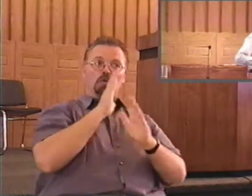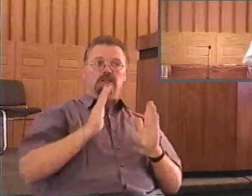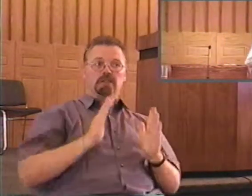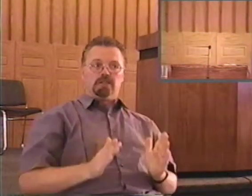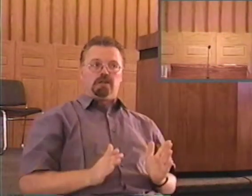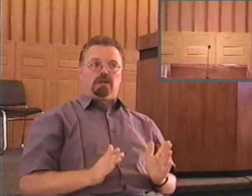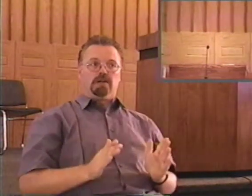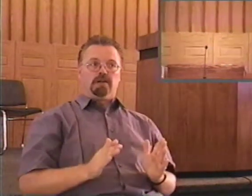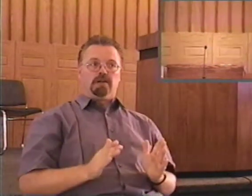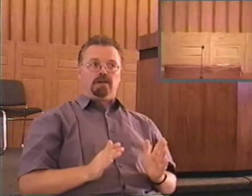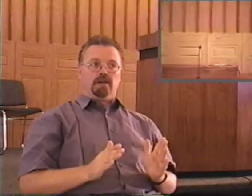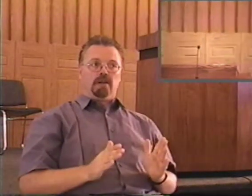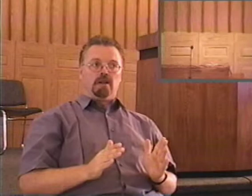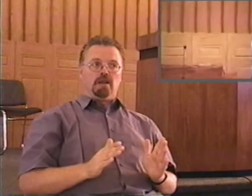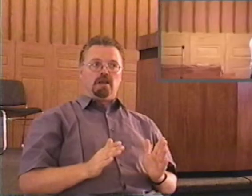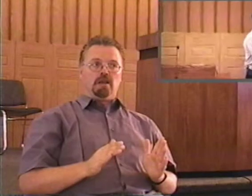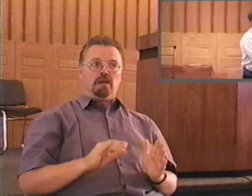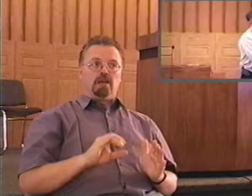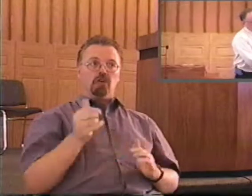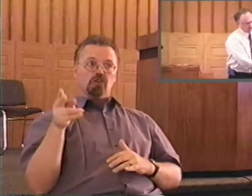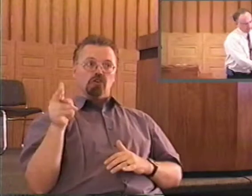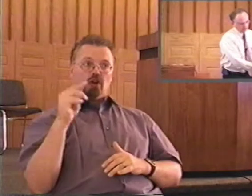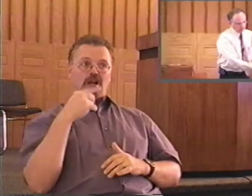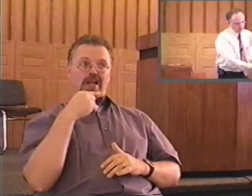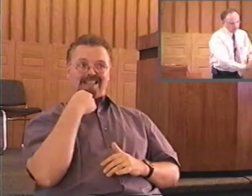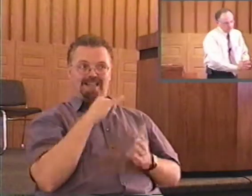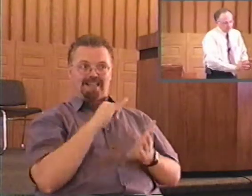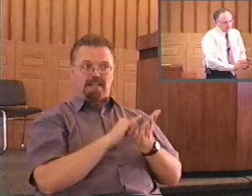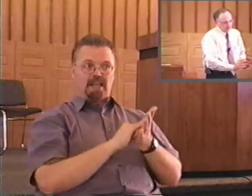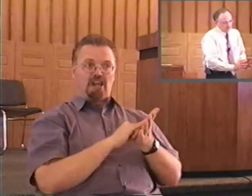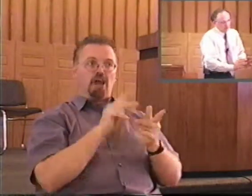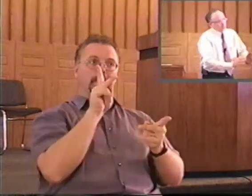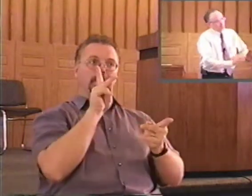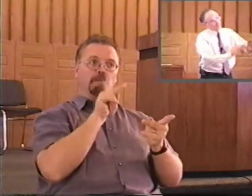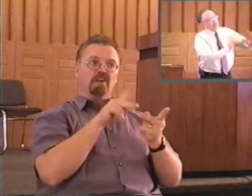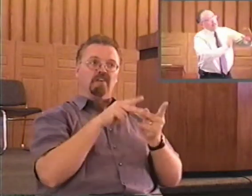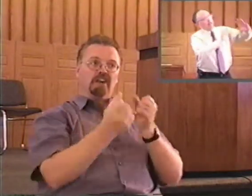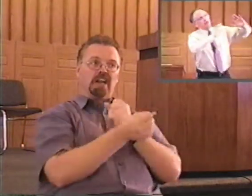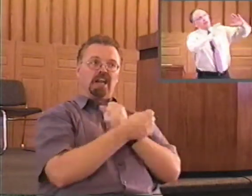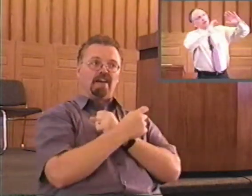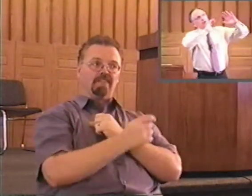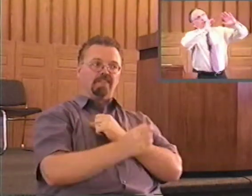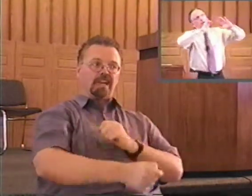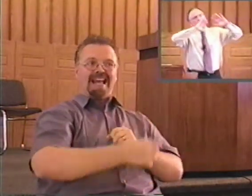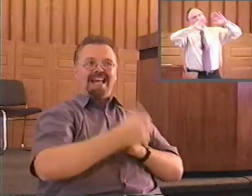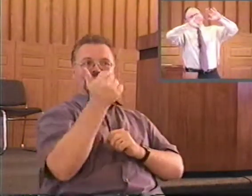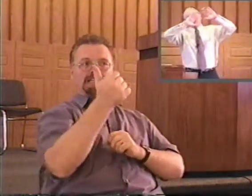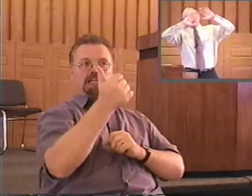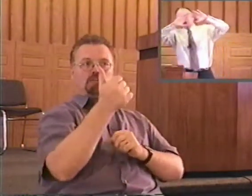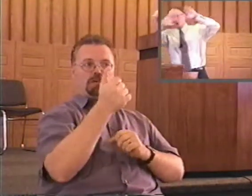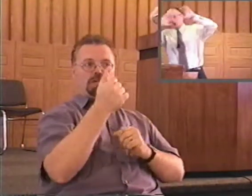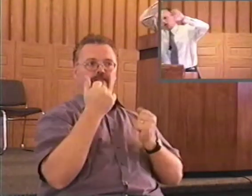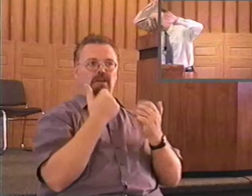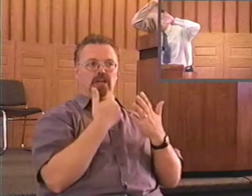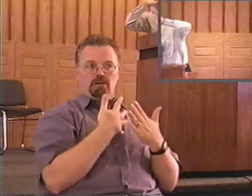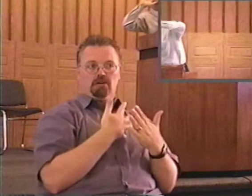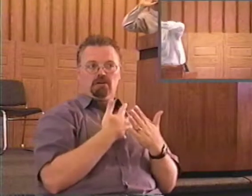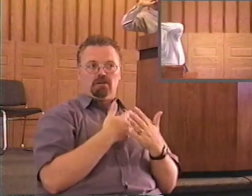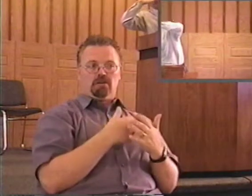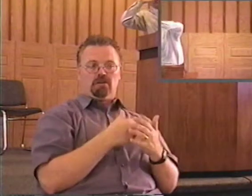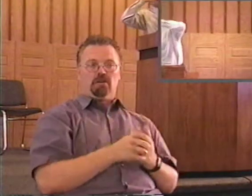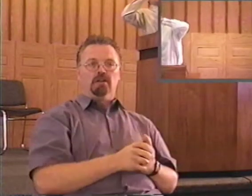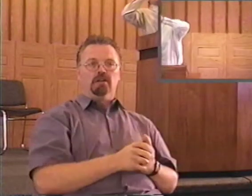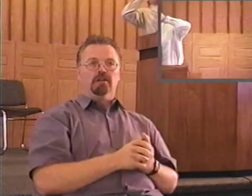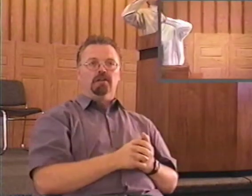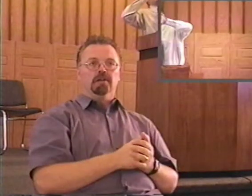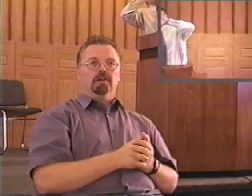us that perfect love casts out that fear. That fear, that cringing fear that God